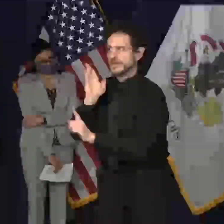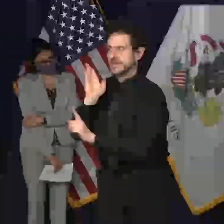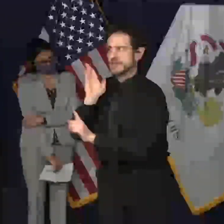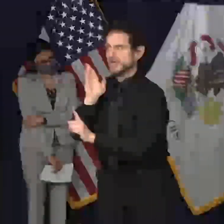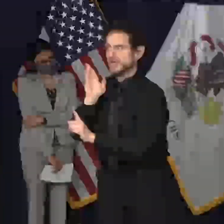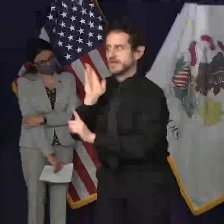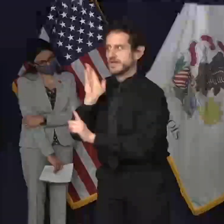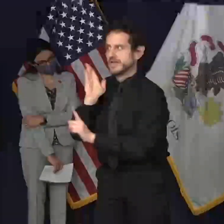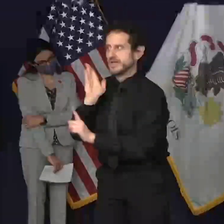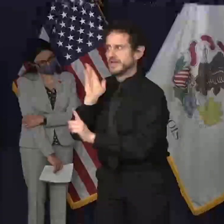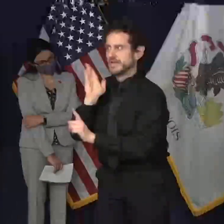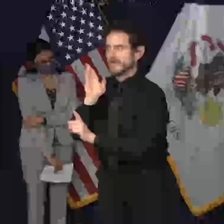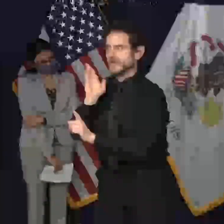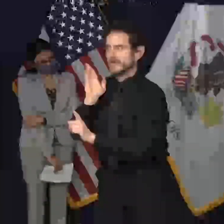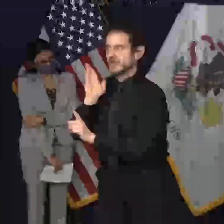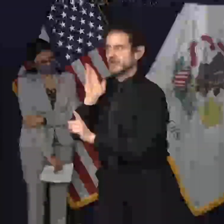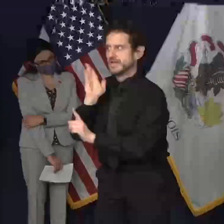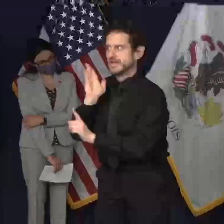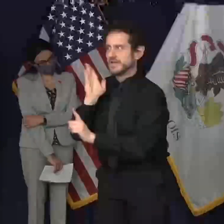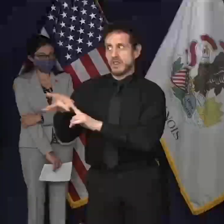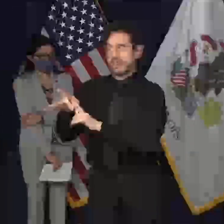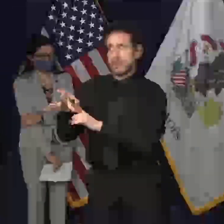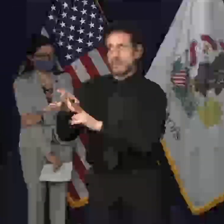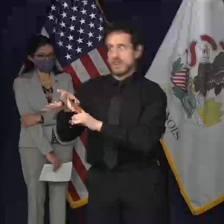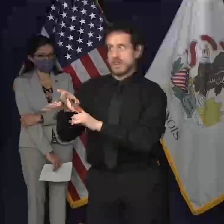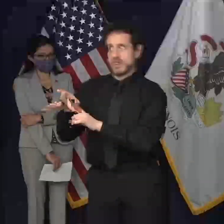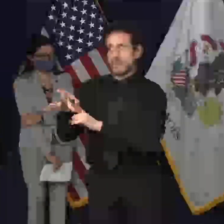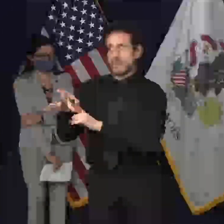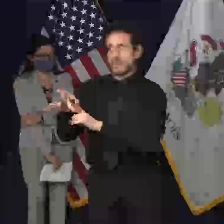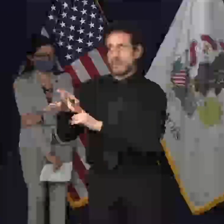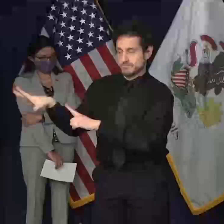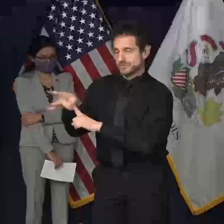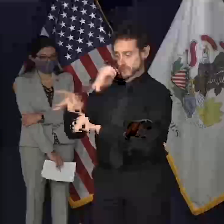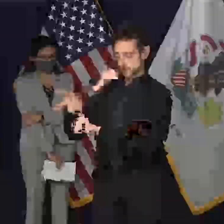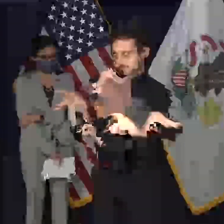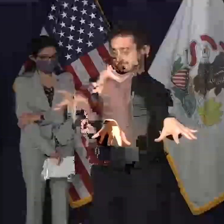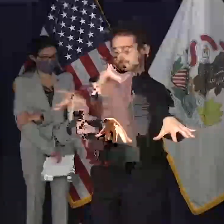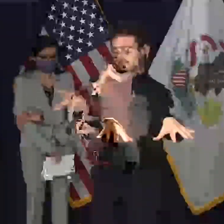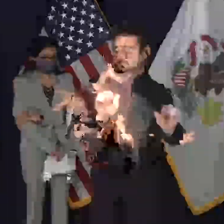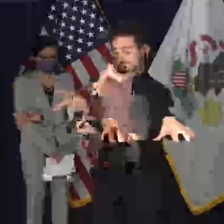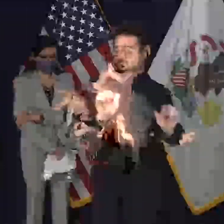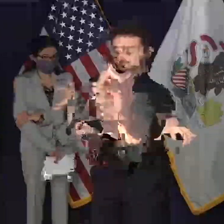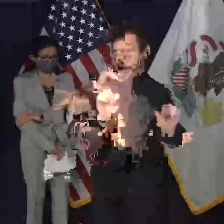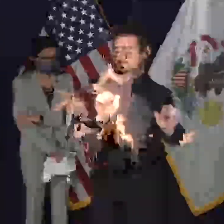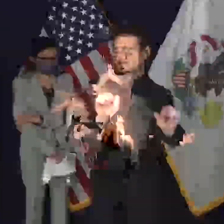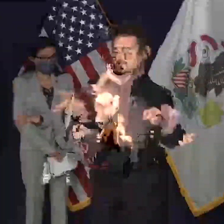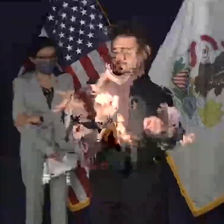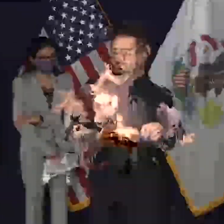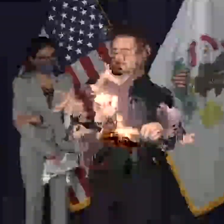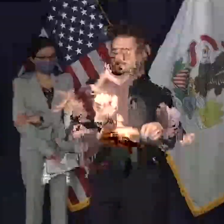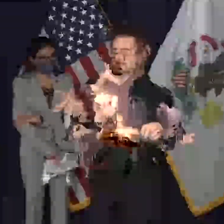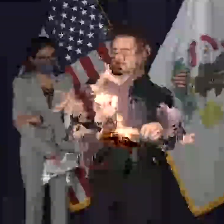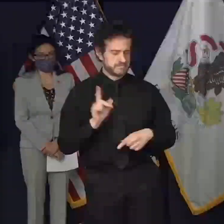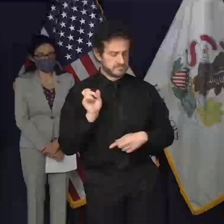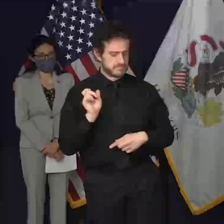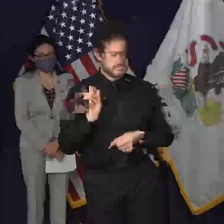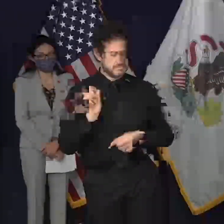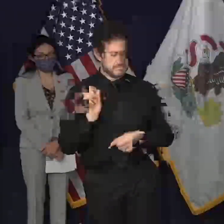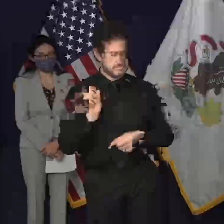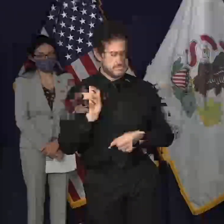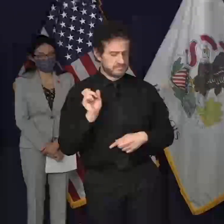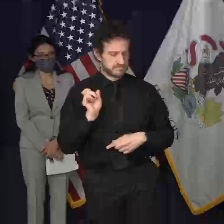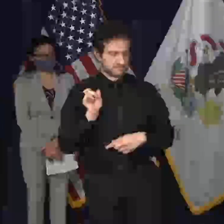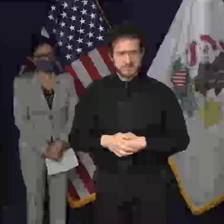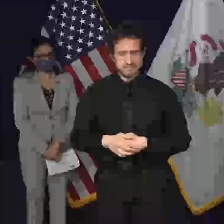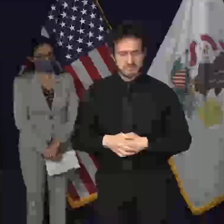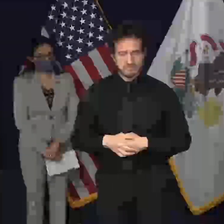infection rate and coming back to their village or their town. Greg Bishop of Center Square, is it realistic to hold some parts of the economy at bay